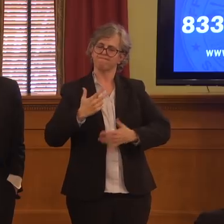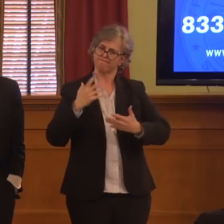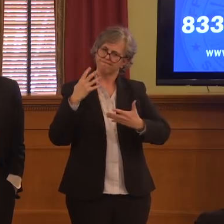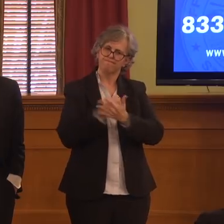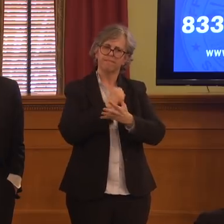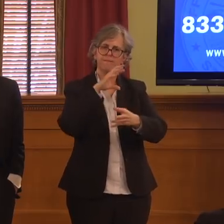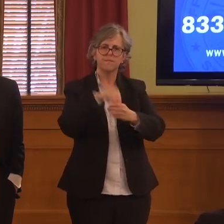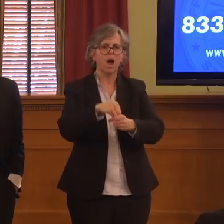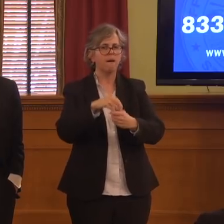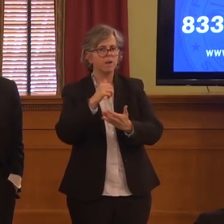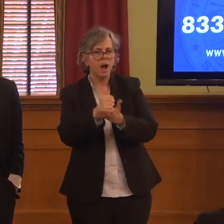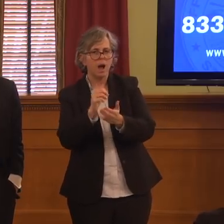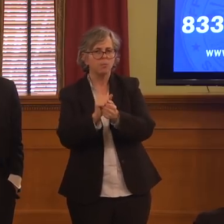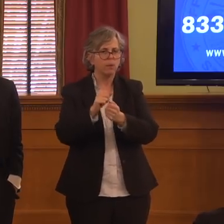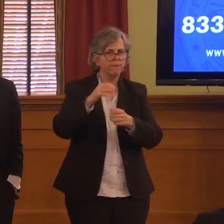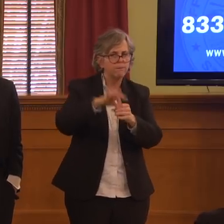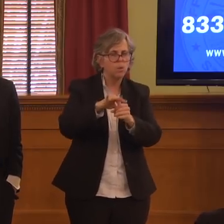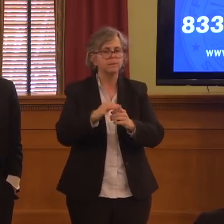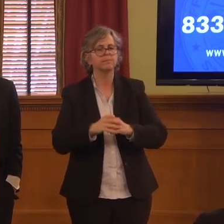voteohio.gov/defenddemocracy.